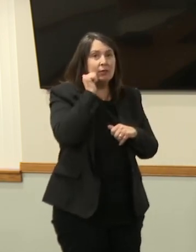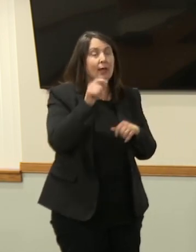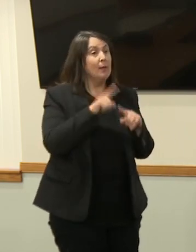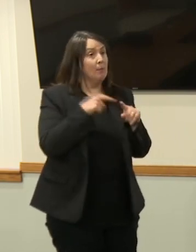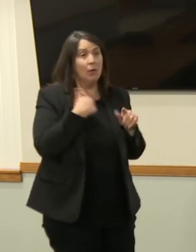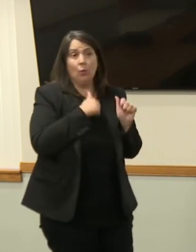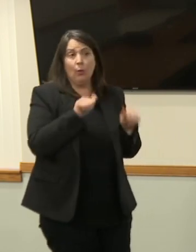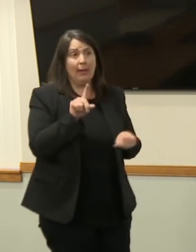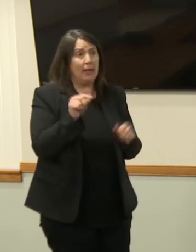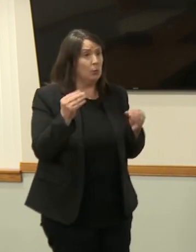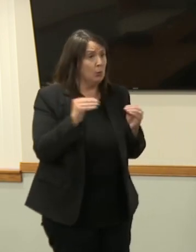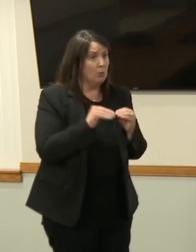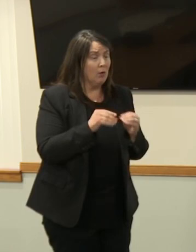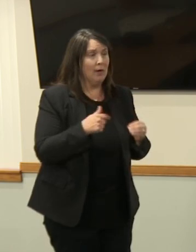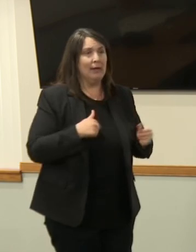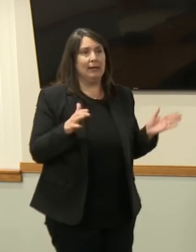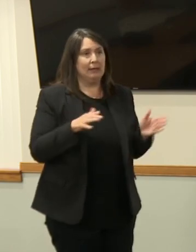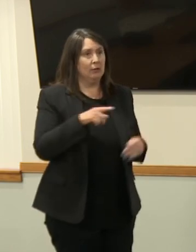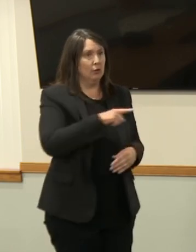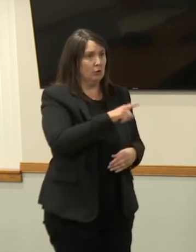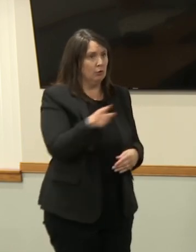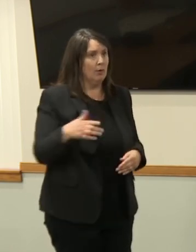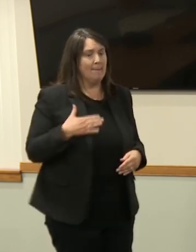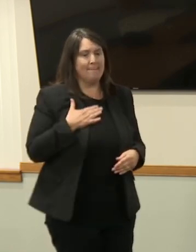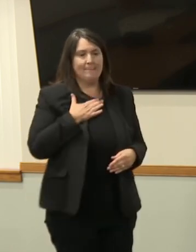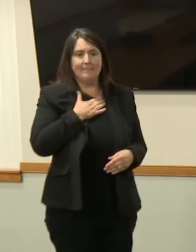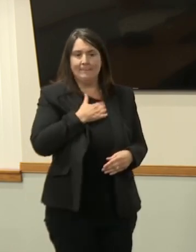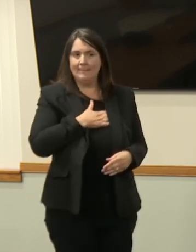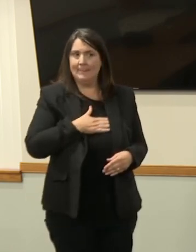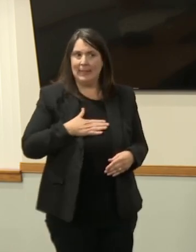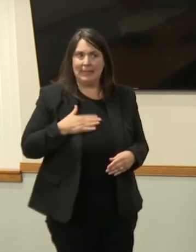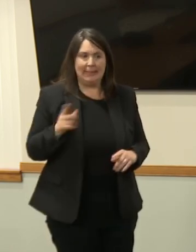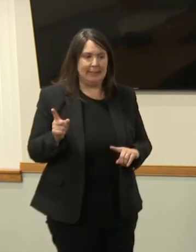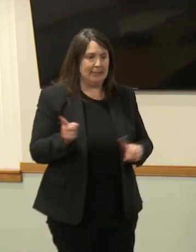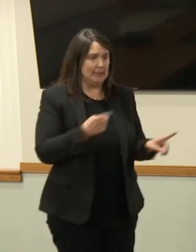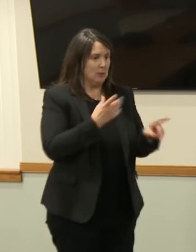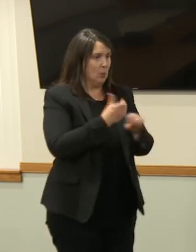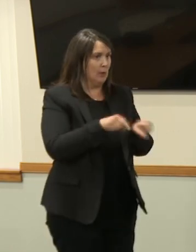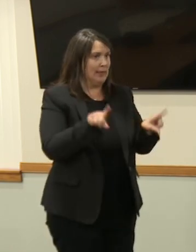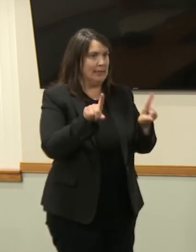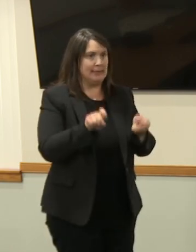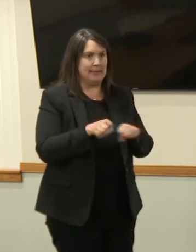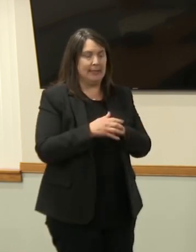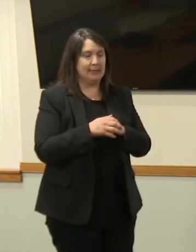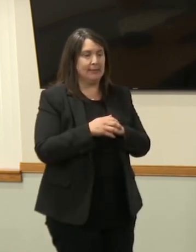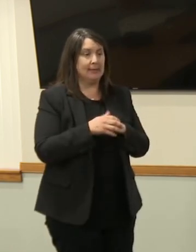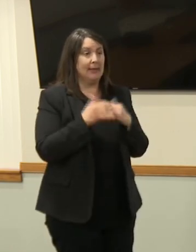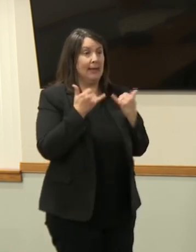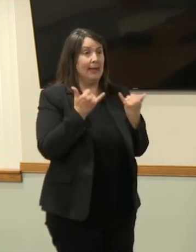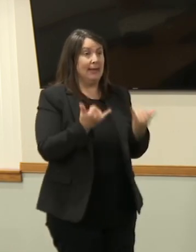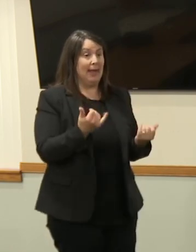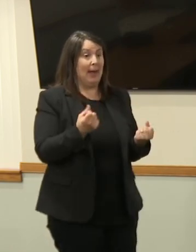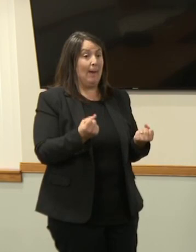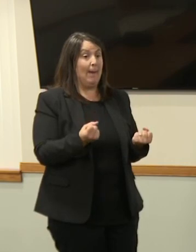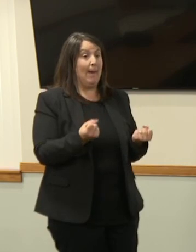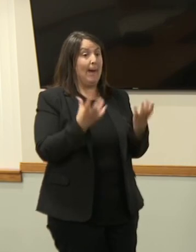locally. So again, recommend getting tested. There's a lot of points. In regards to the number of cases attached